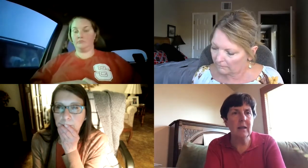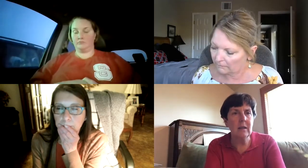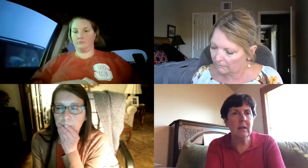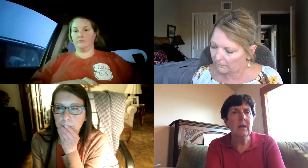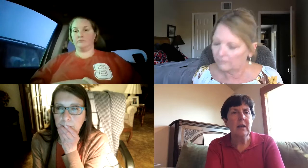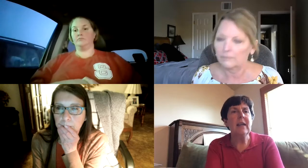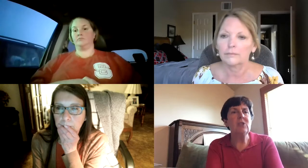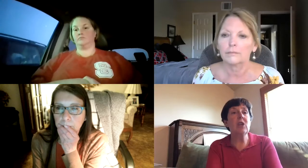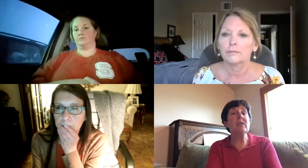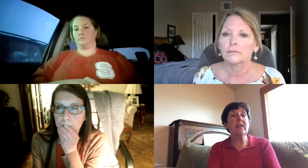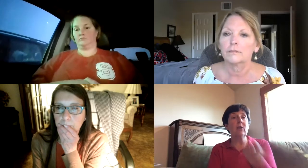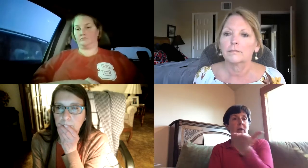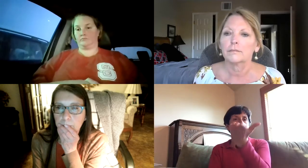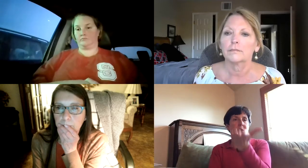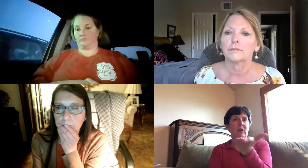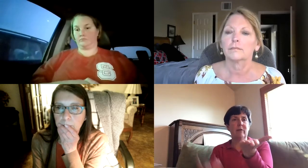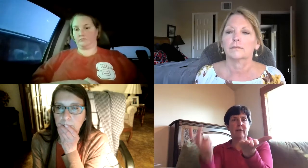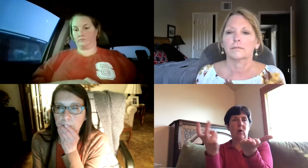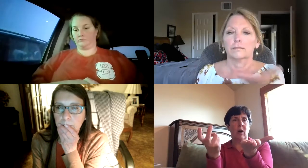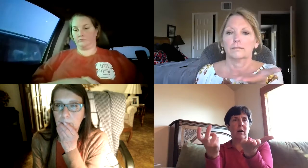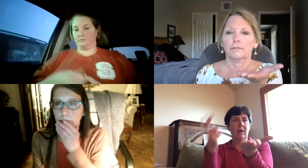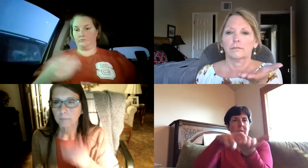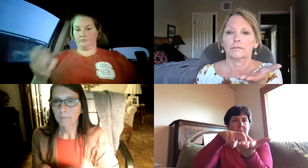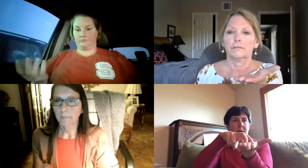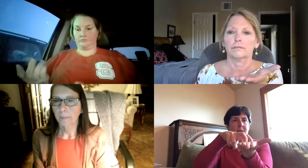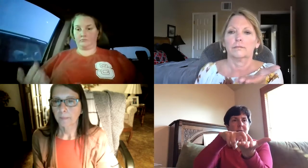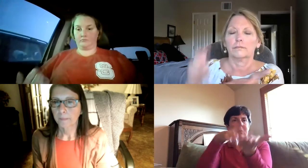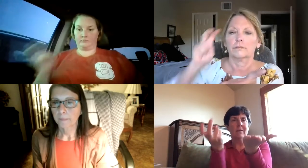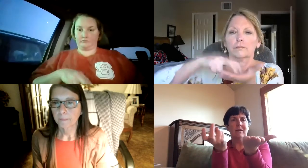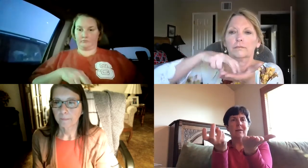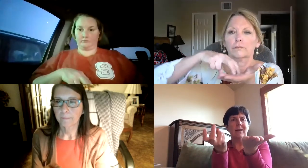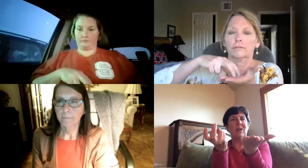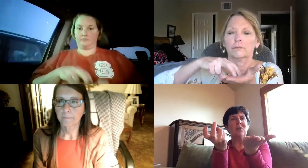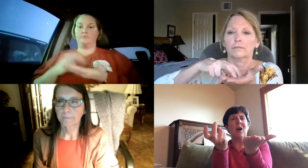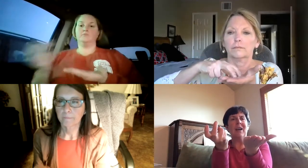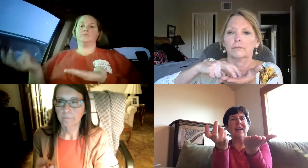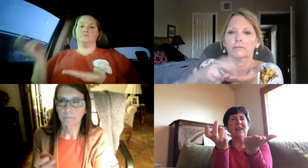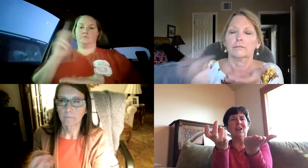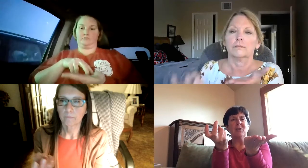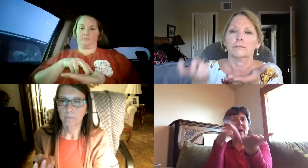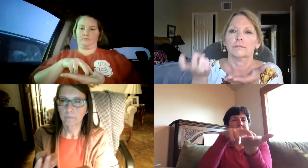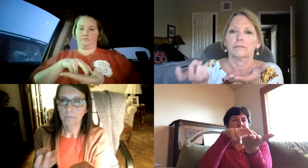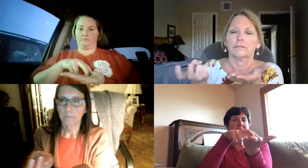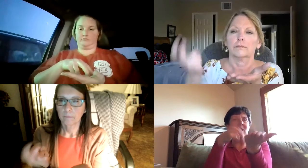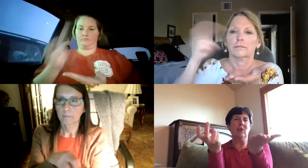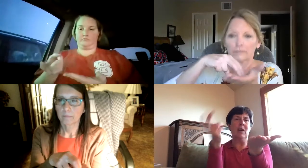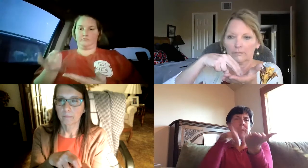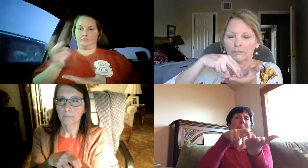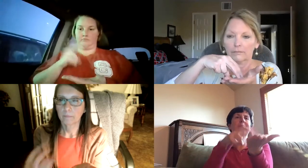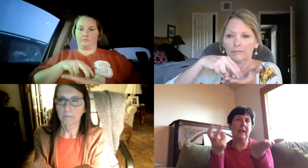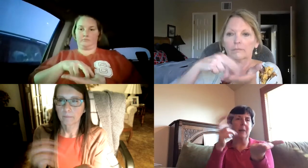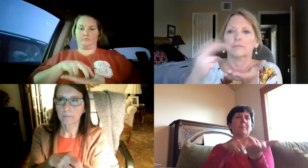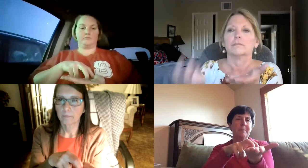morning is just literally here's the floor. here you are laying on your back and now you're